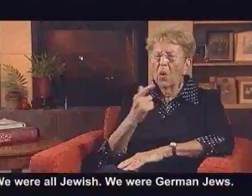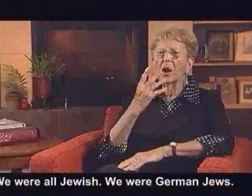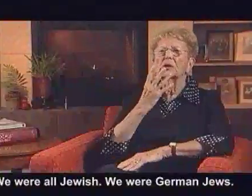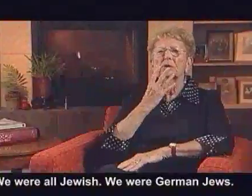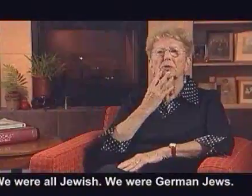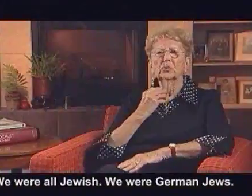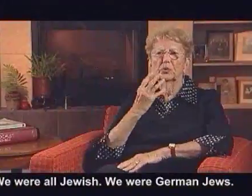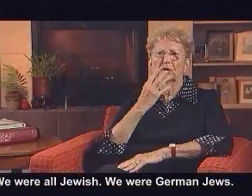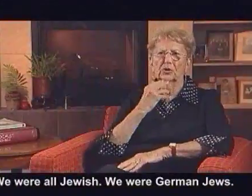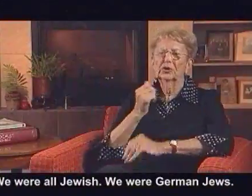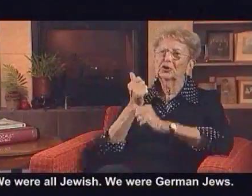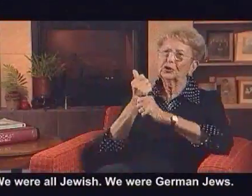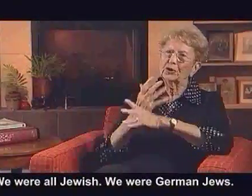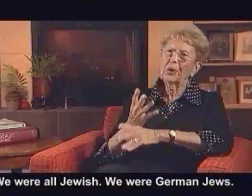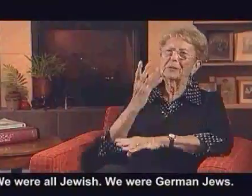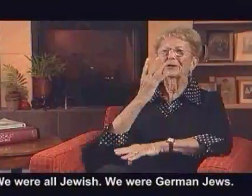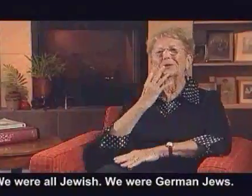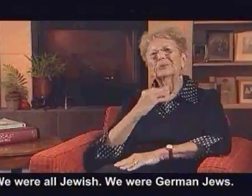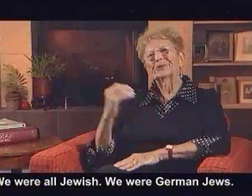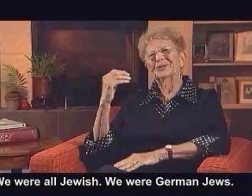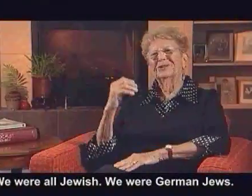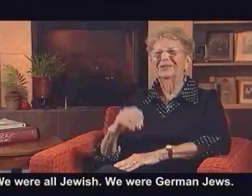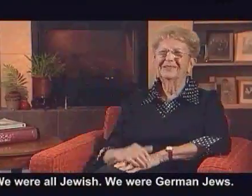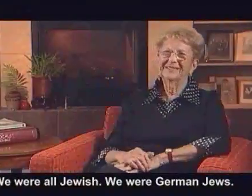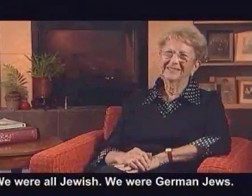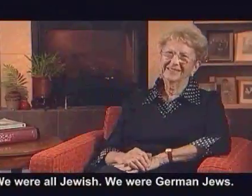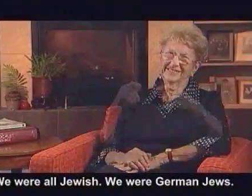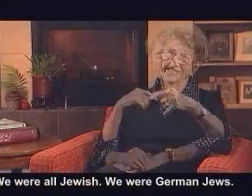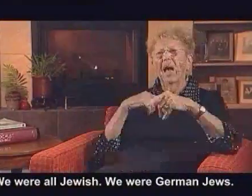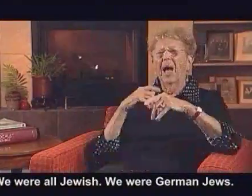But we were all Jewish. We were German Jews.